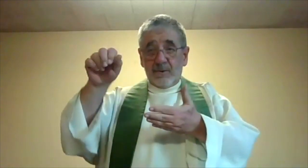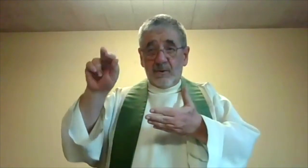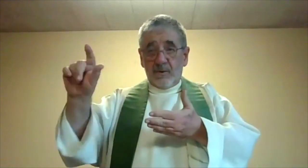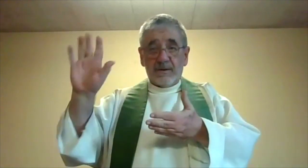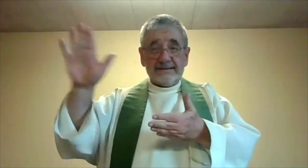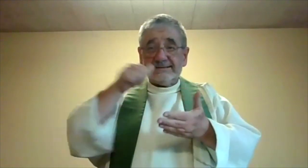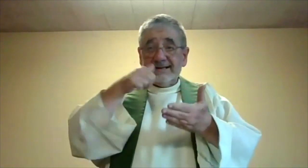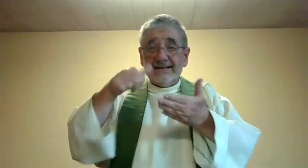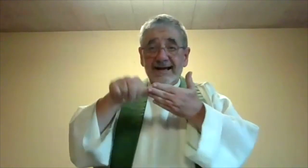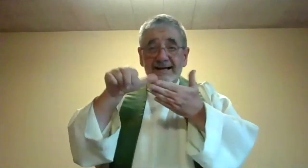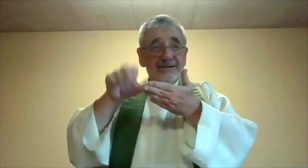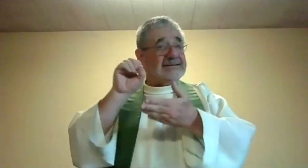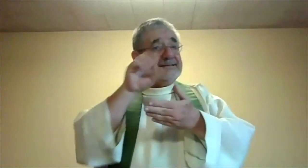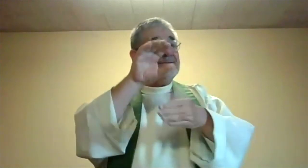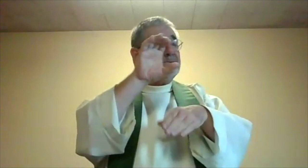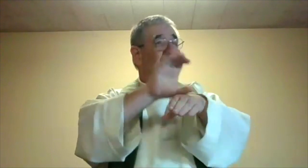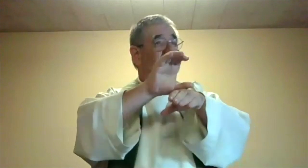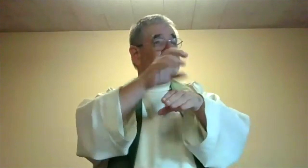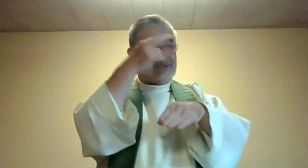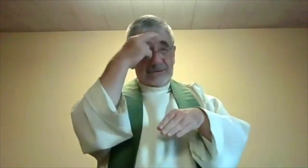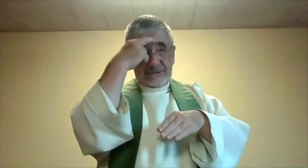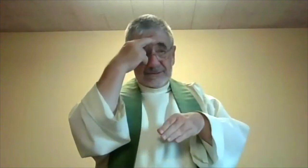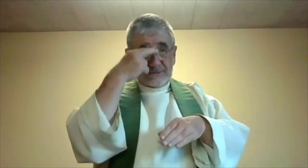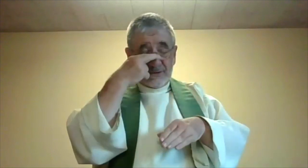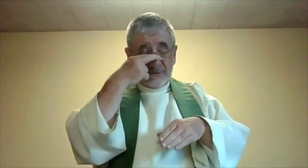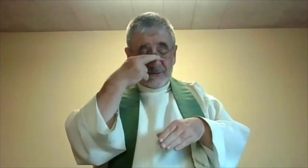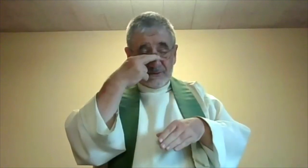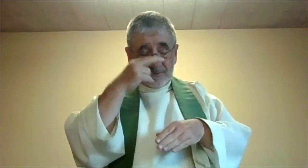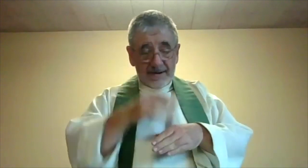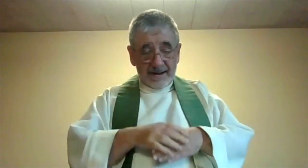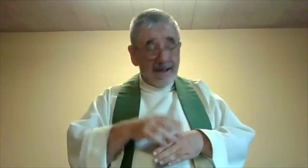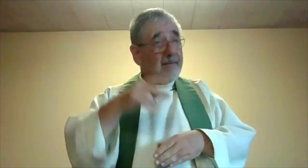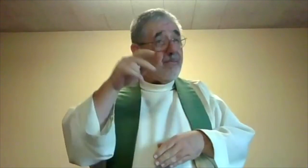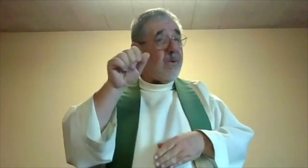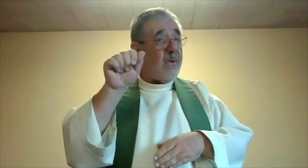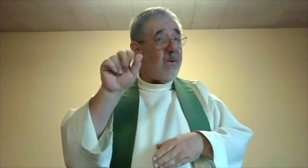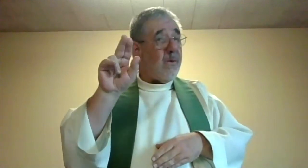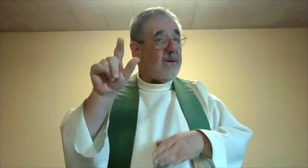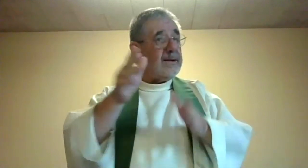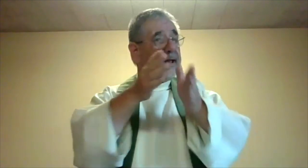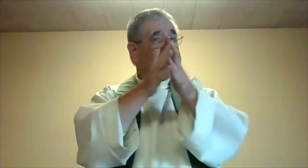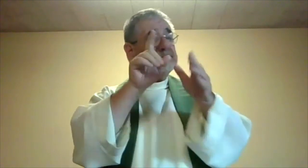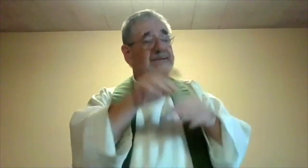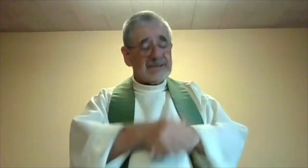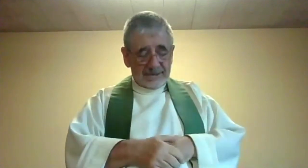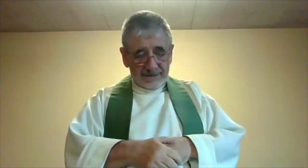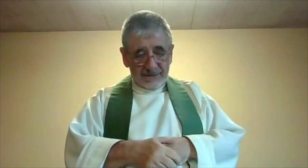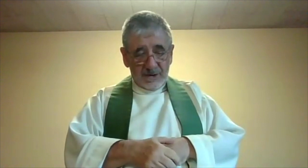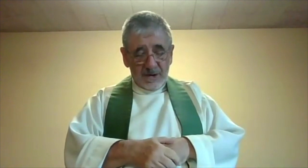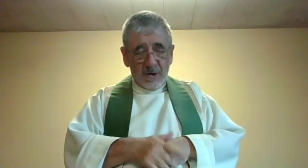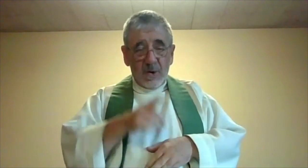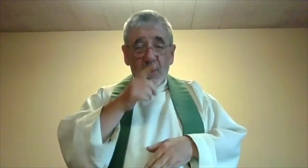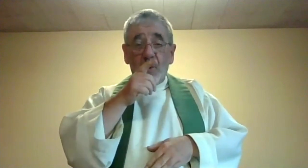Interestingly, in today's second reading from Paul's letter to the church in Rome, Paul asks,